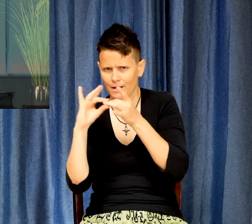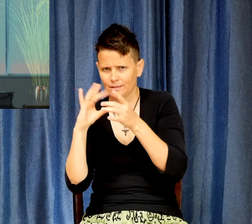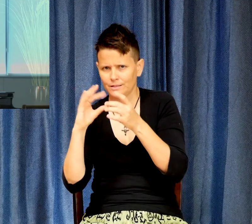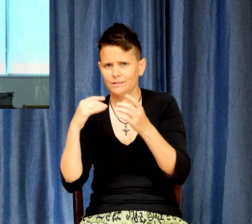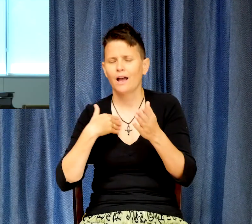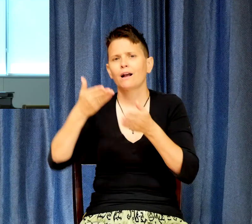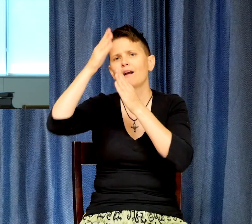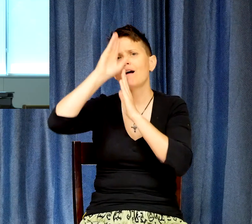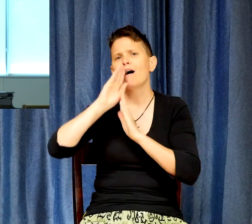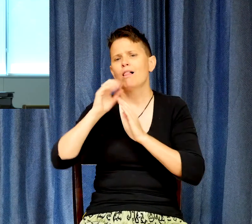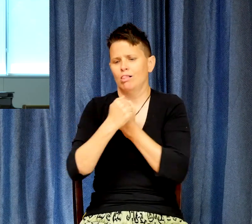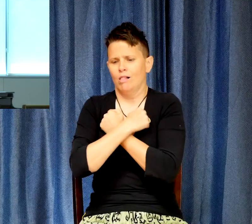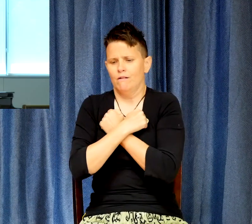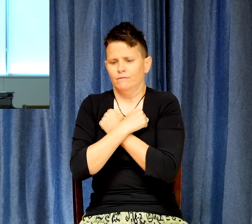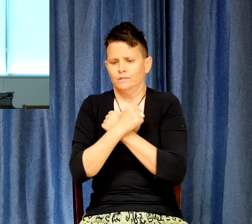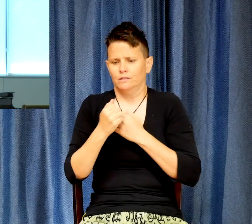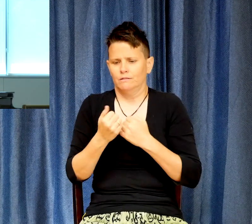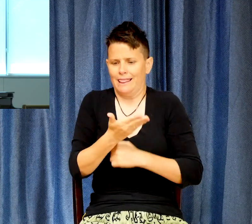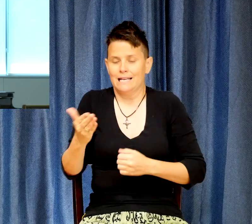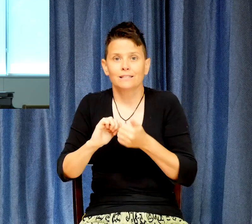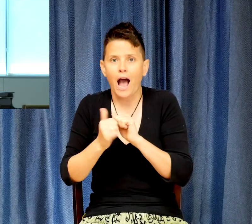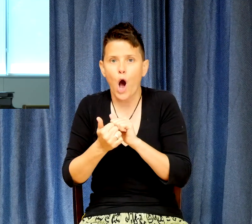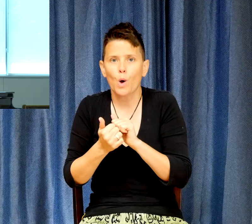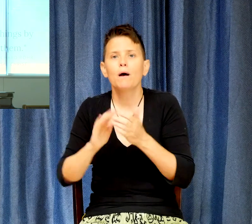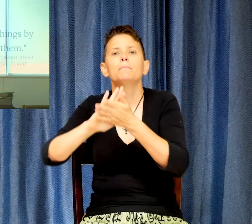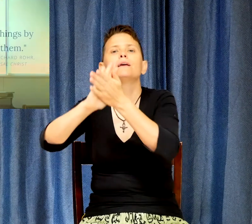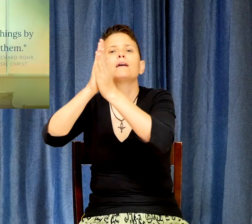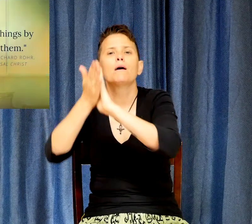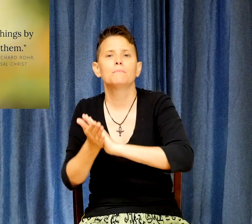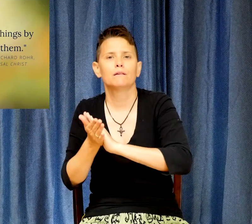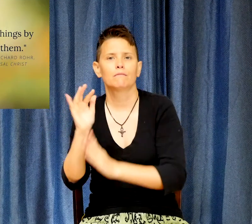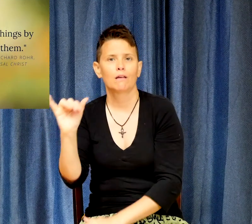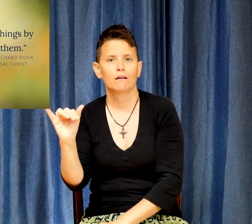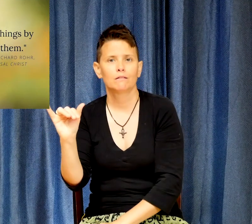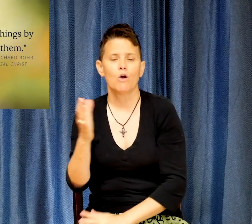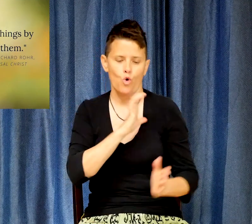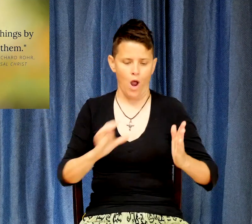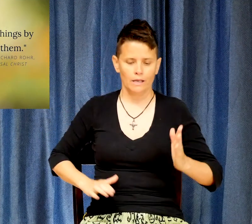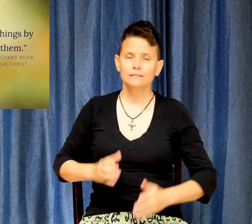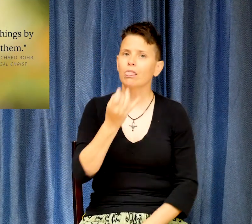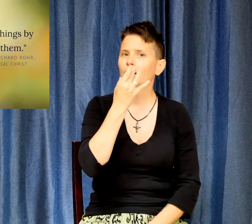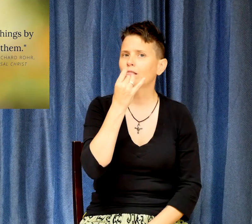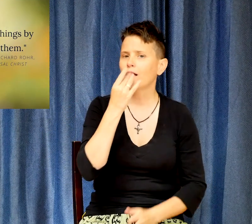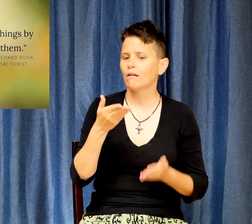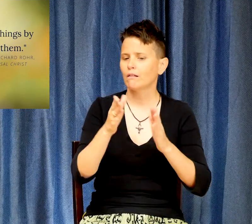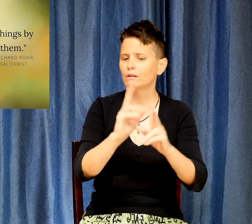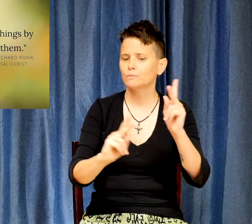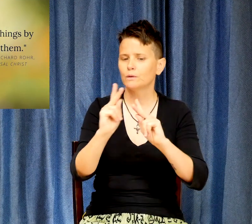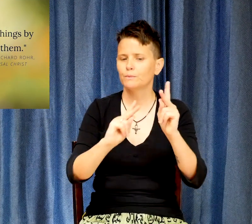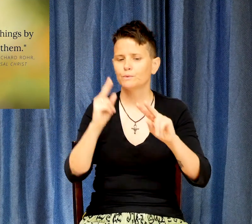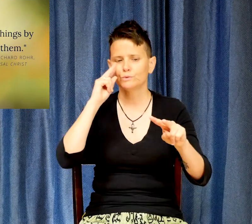by becoming them. He writes, Christ is the light that allows people to see things in